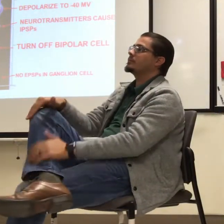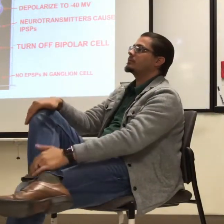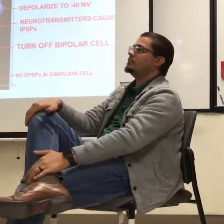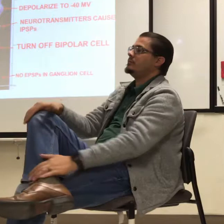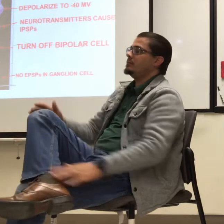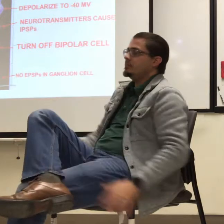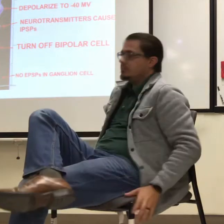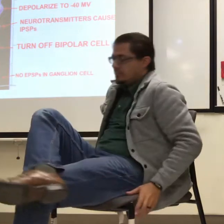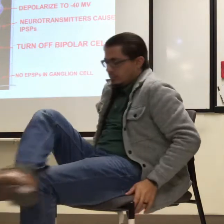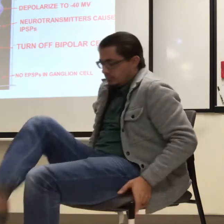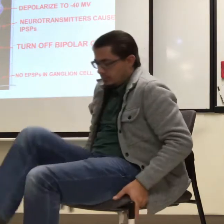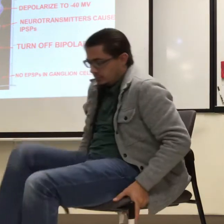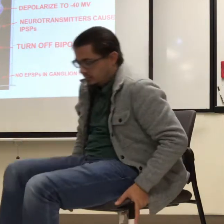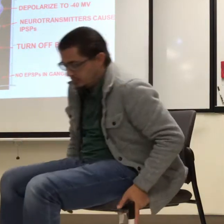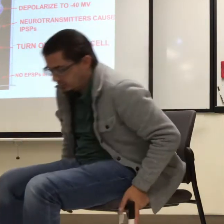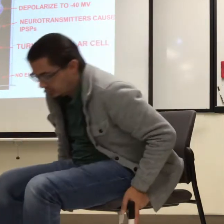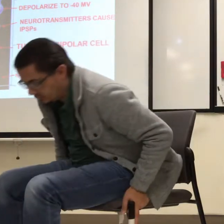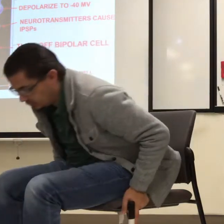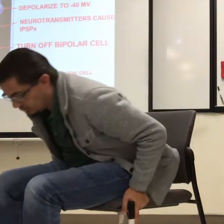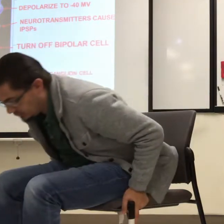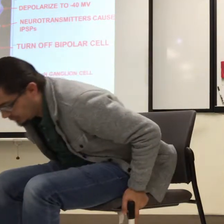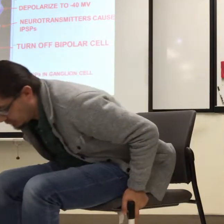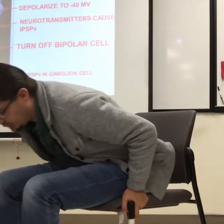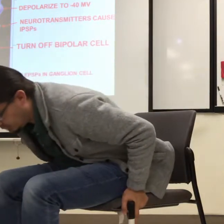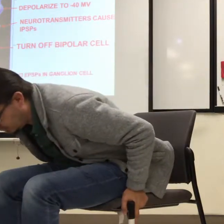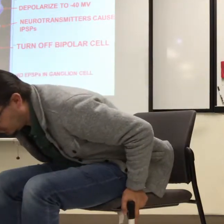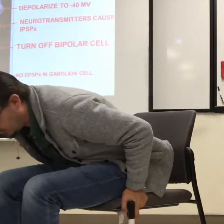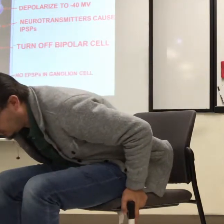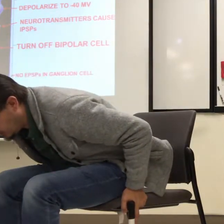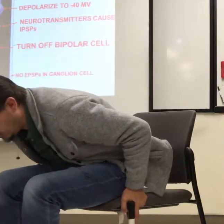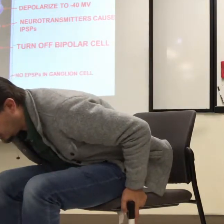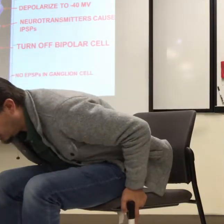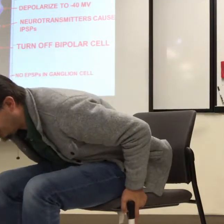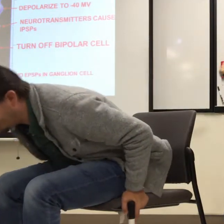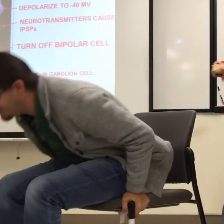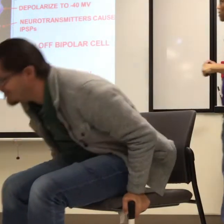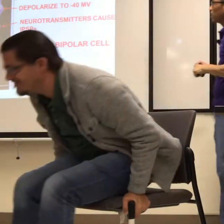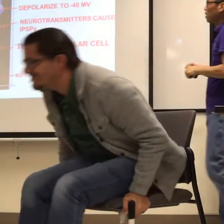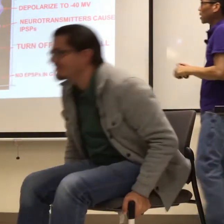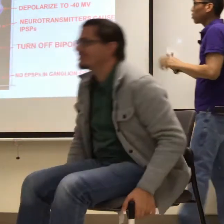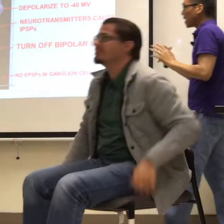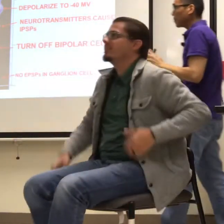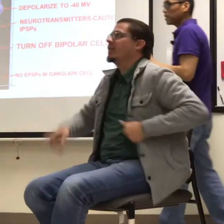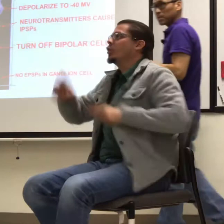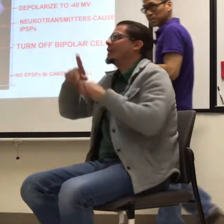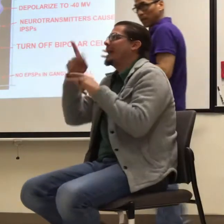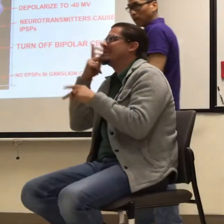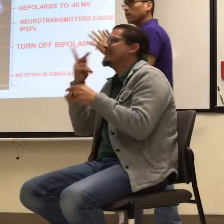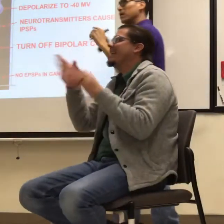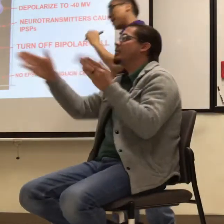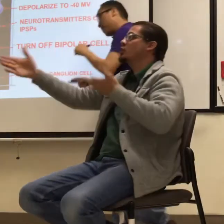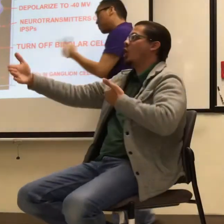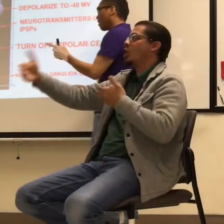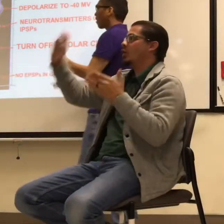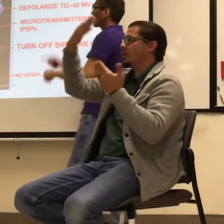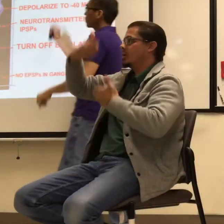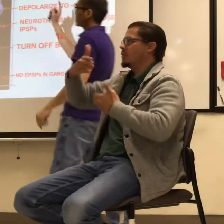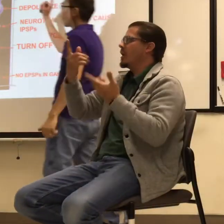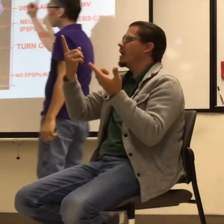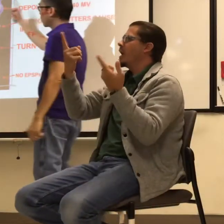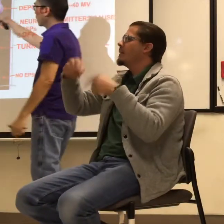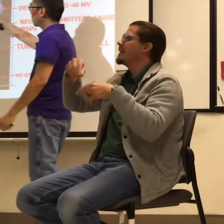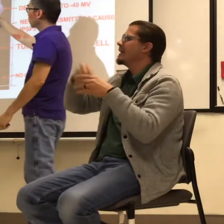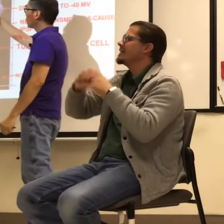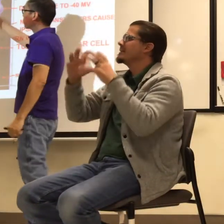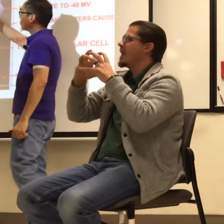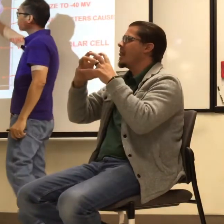Basically, speak simply, can't see in the dark. Okay, you understand that? Okay, what's happening to the cell? In the dark, there's